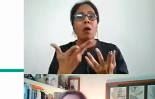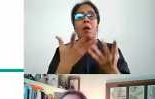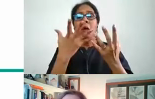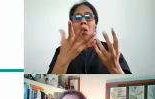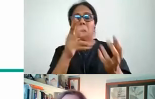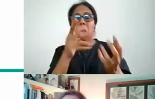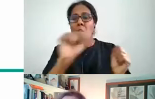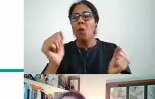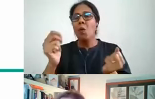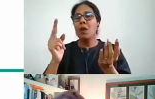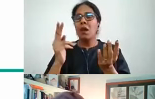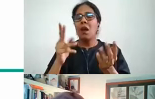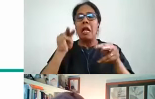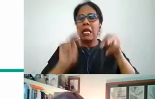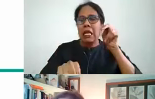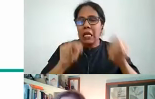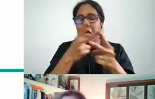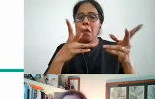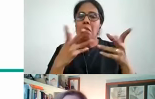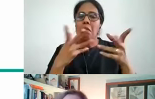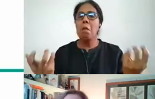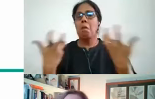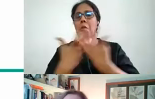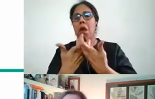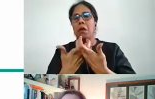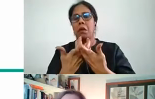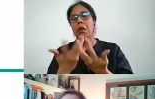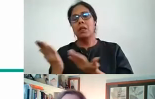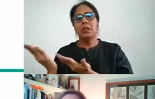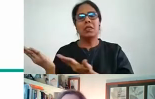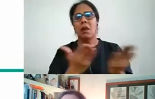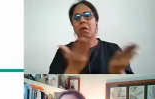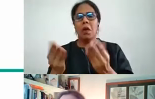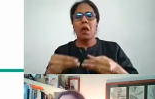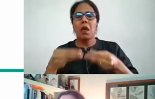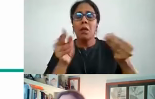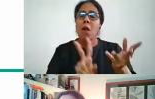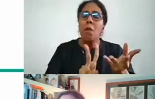to provide the service has tremendous value.